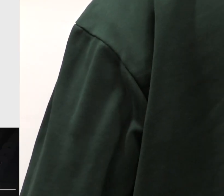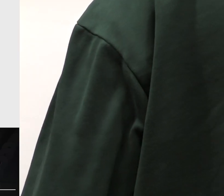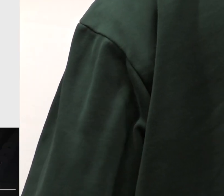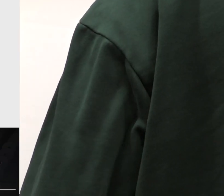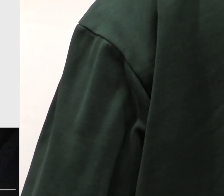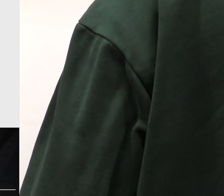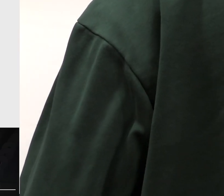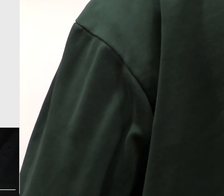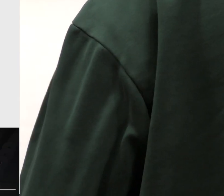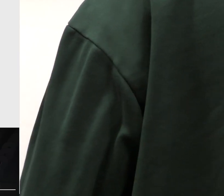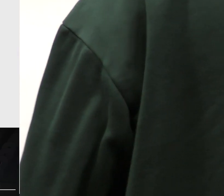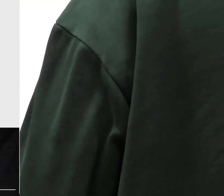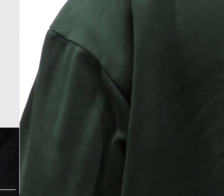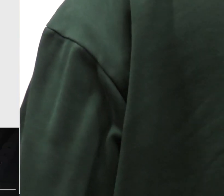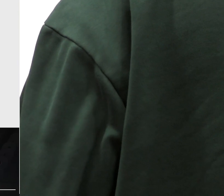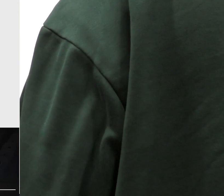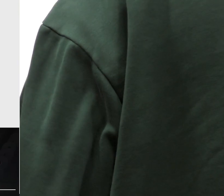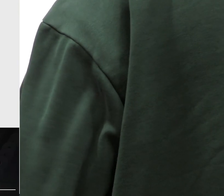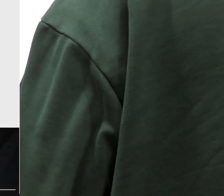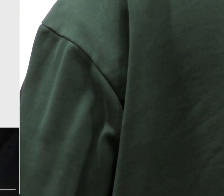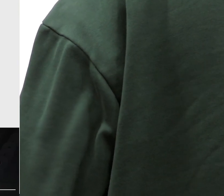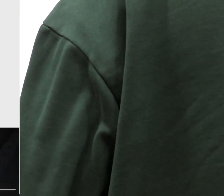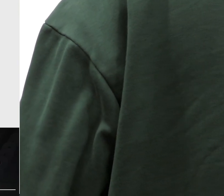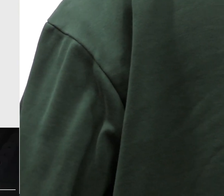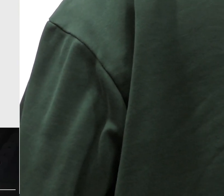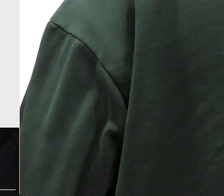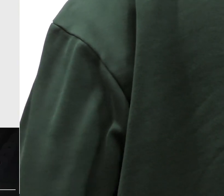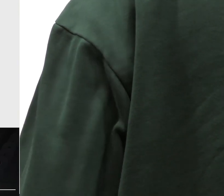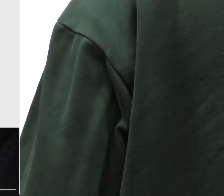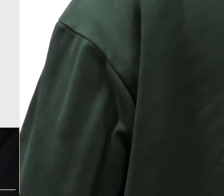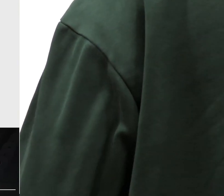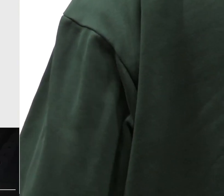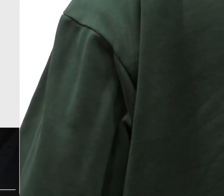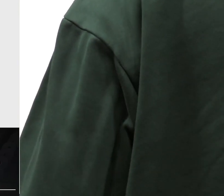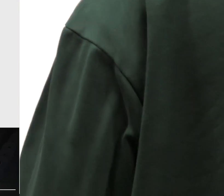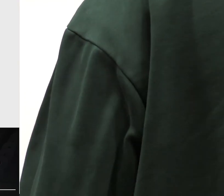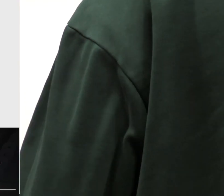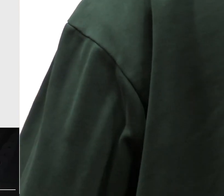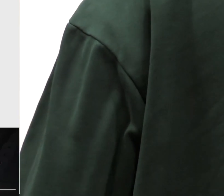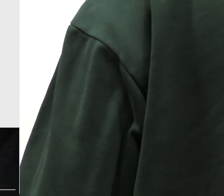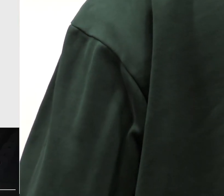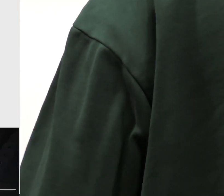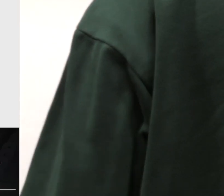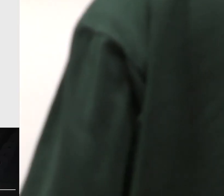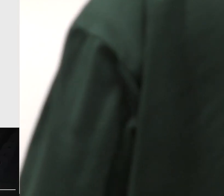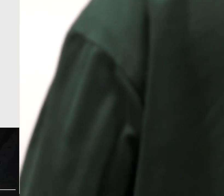you might have faced while trying to maintain some of those elements of Old English while also making it more easily understood by the